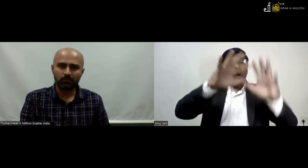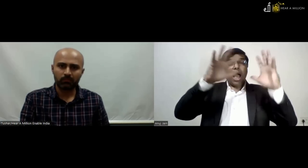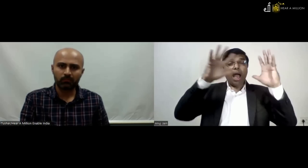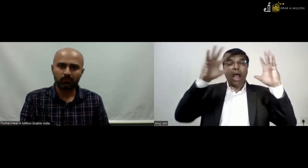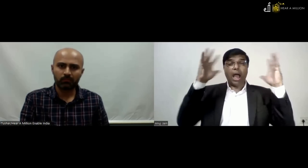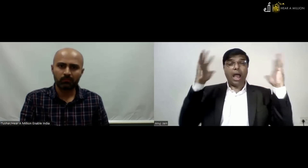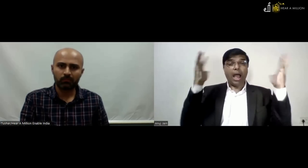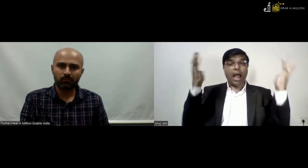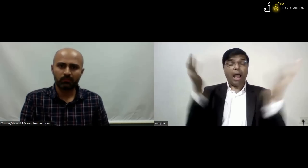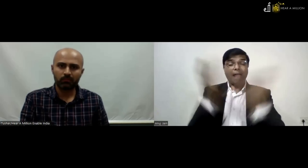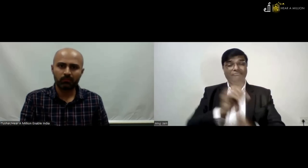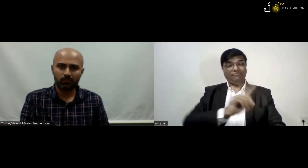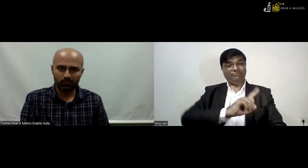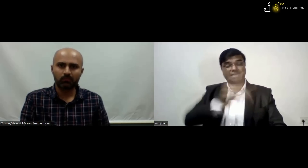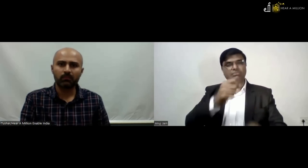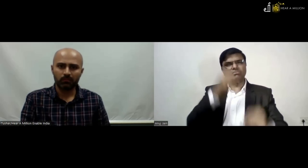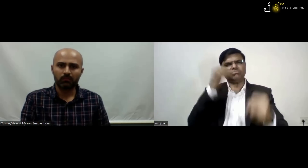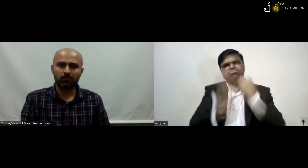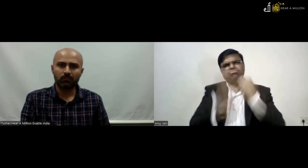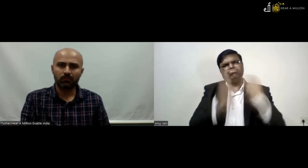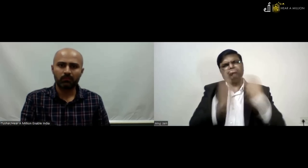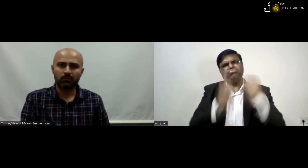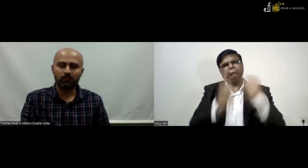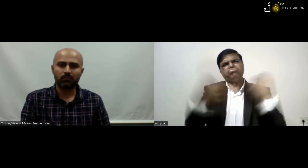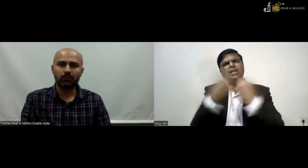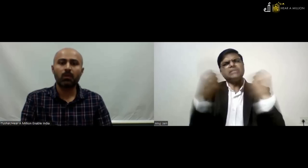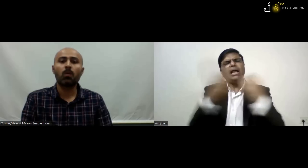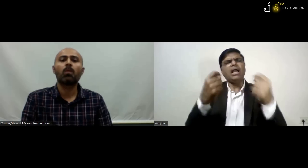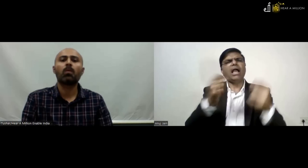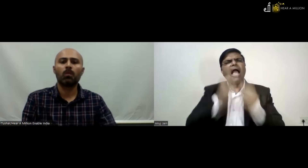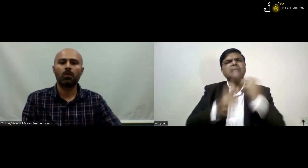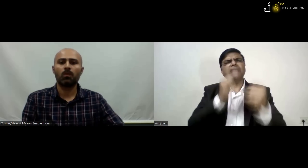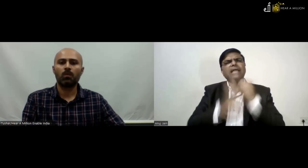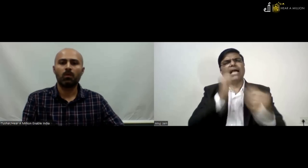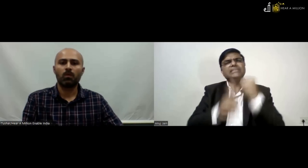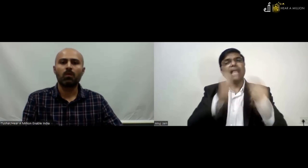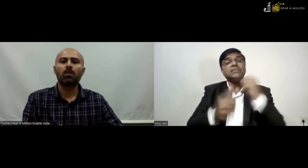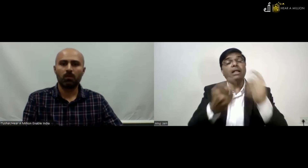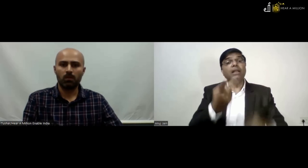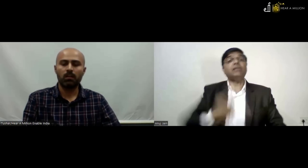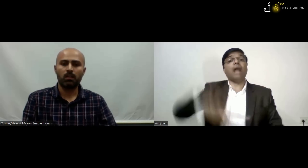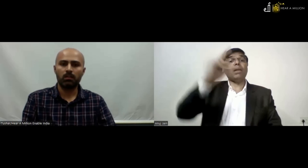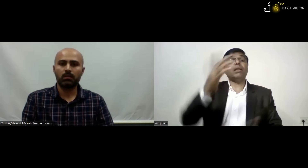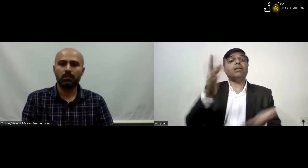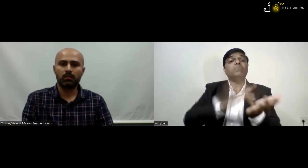the ministers, and it was discussed that